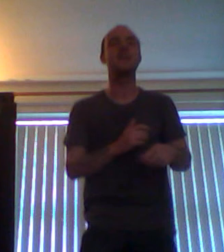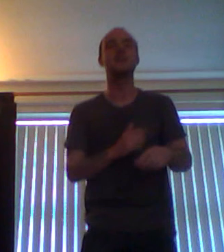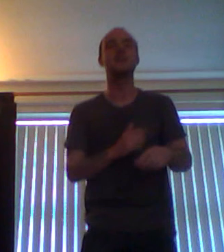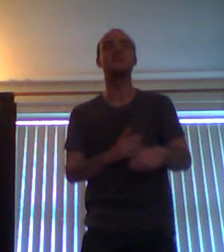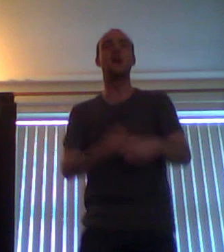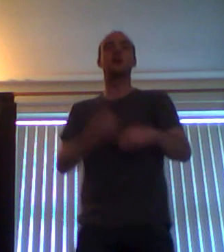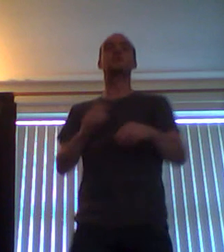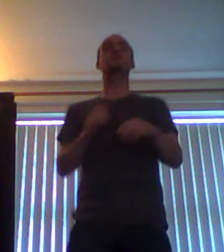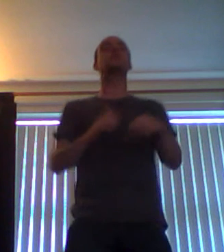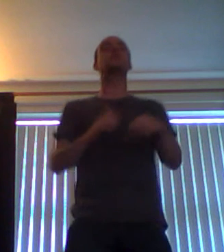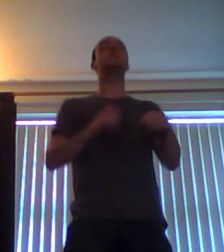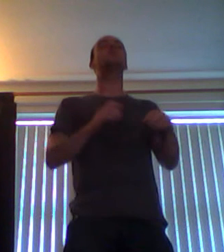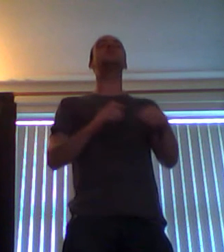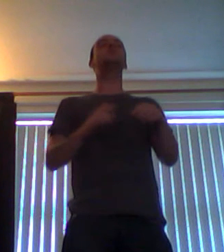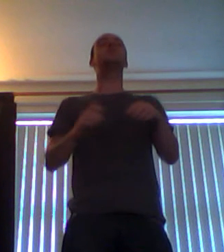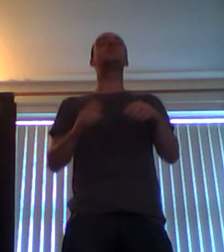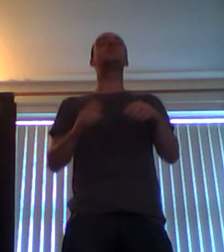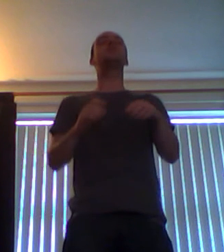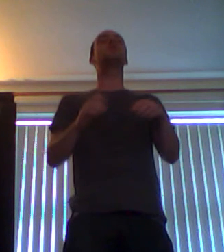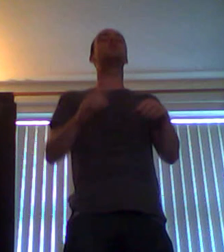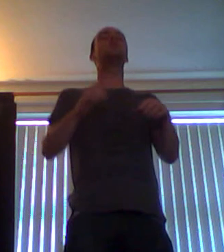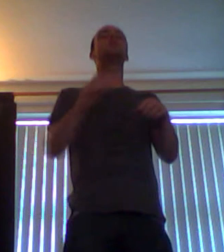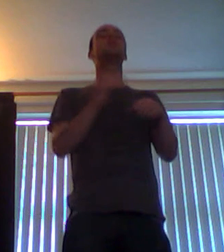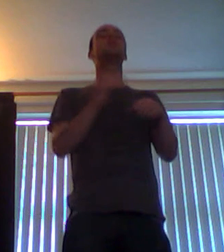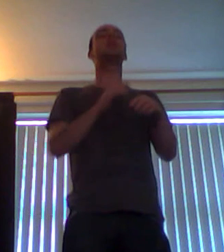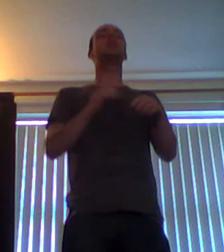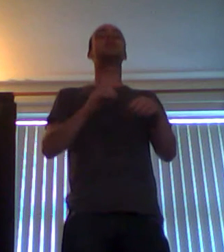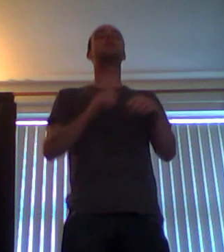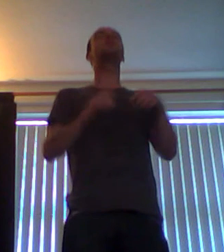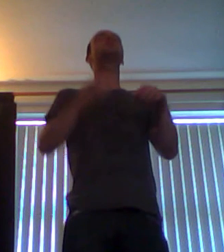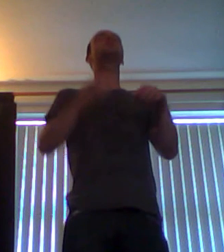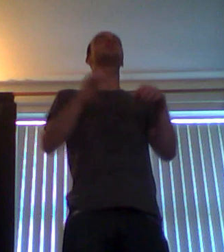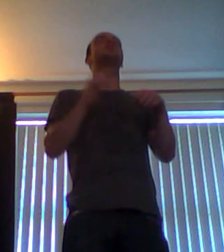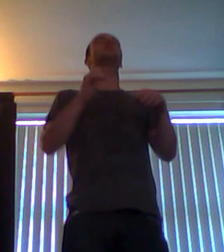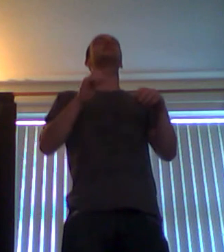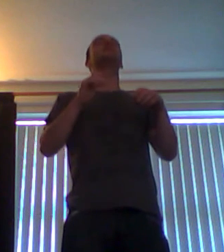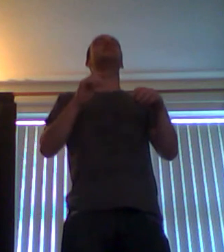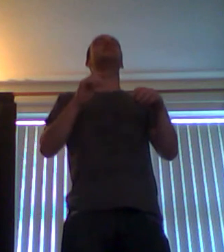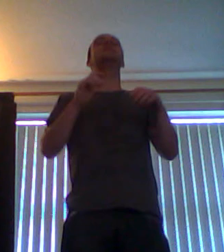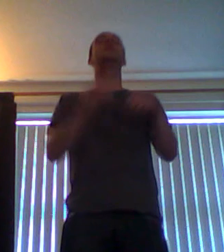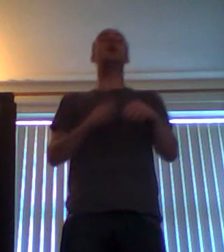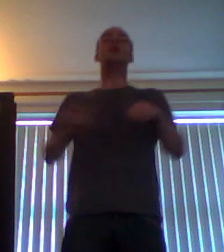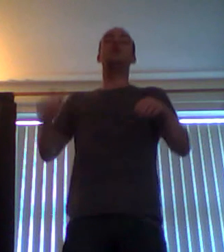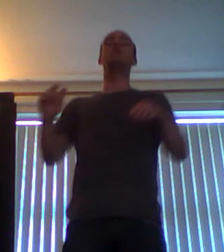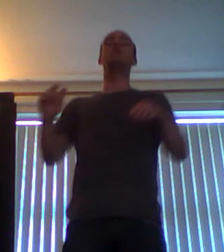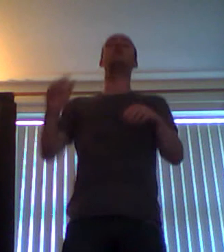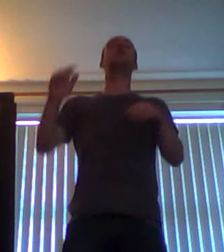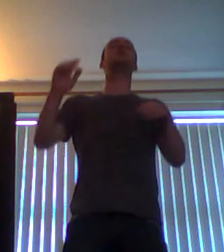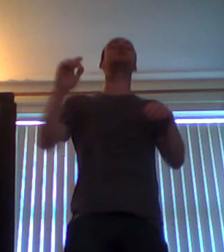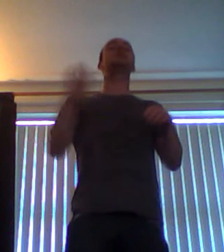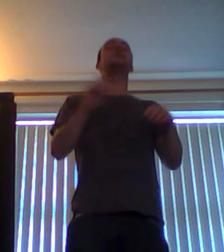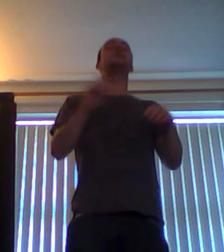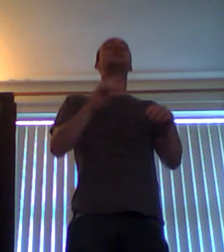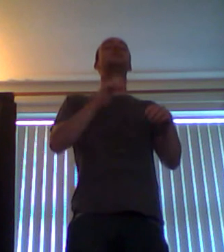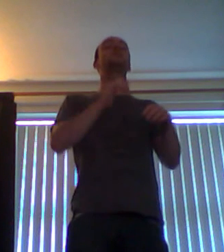times, 'cause we are beautiful, no matter what they say. Words can't